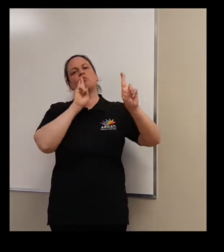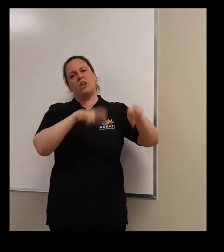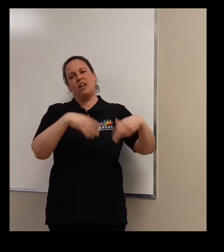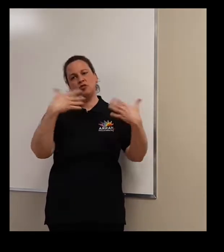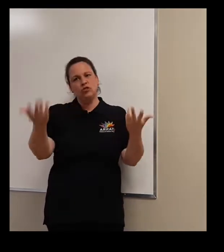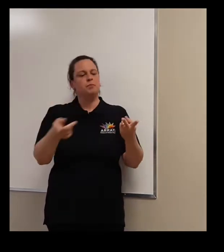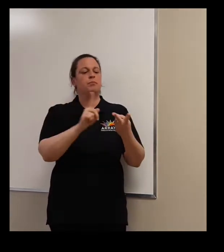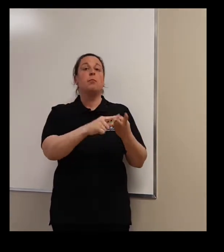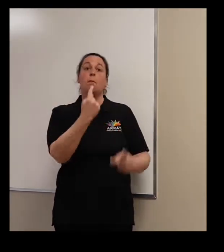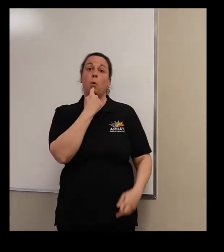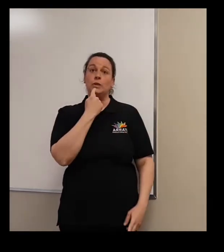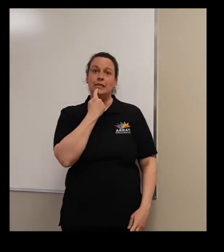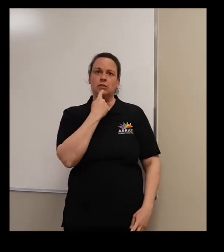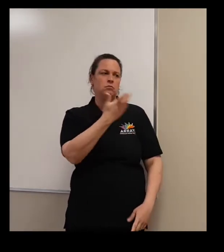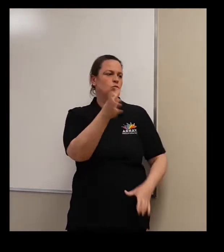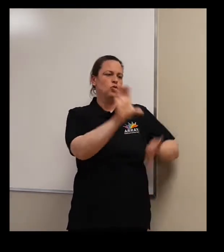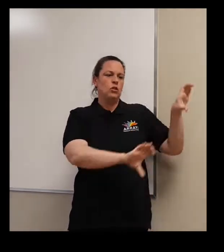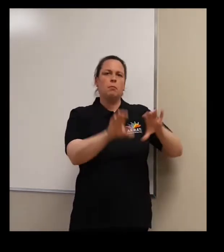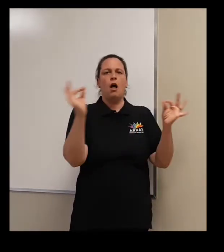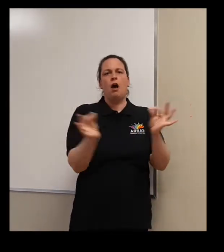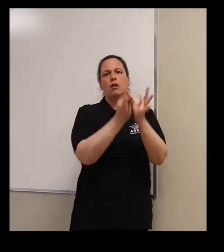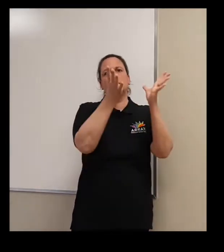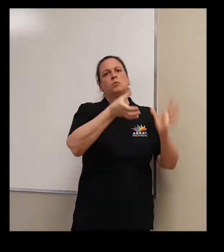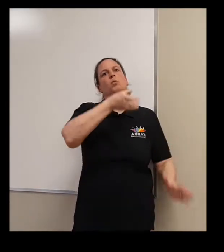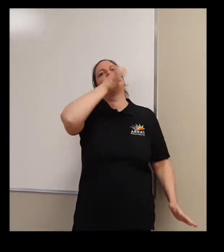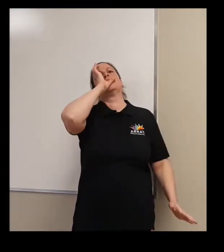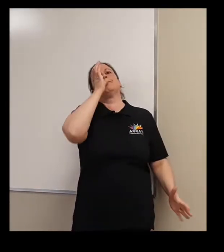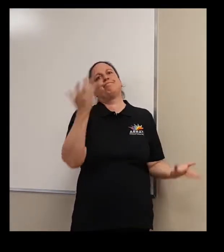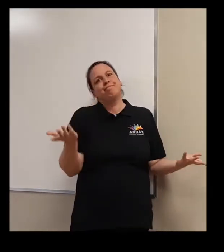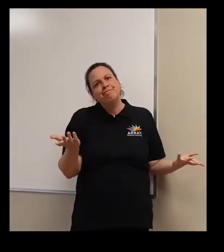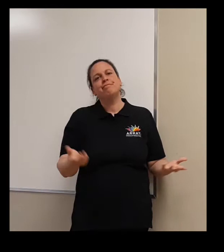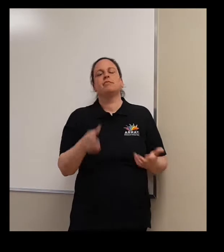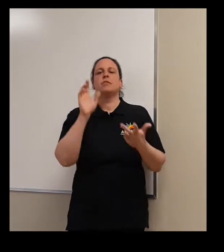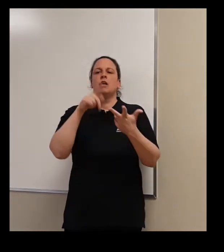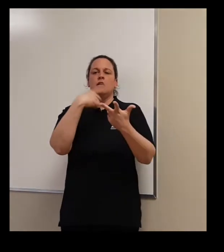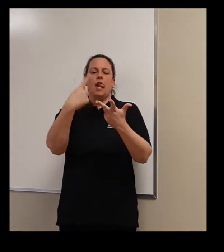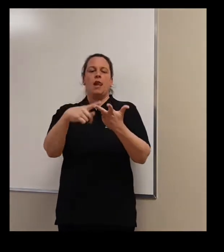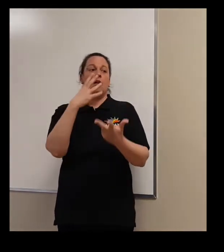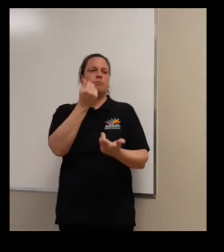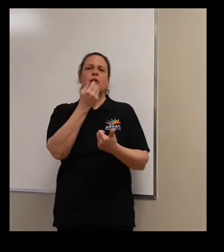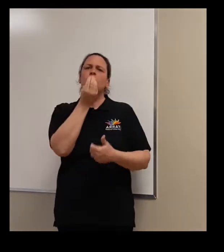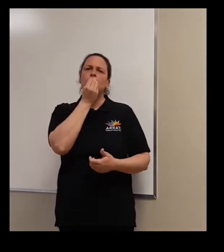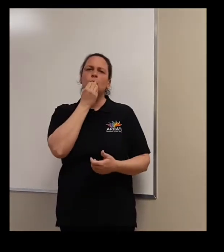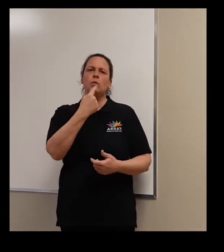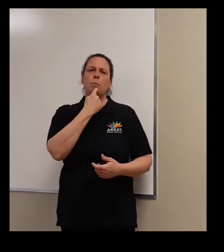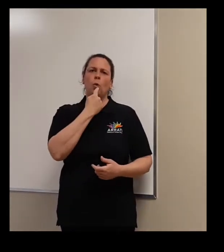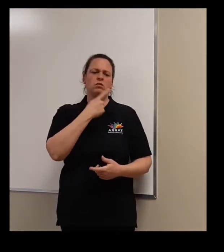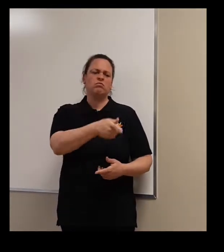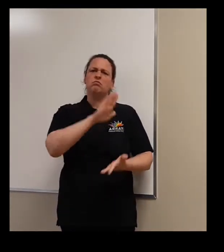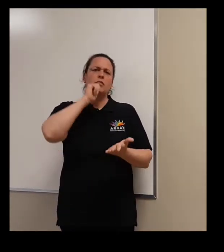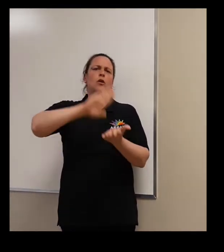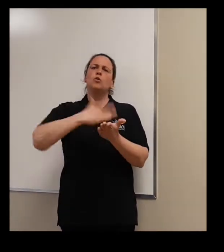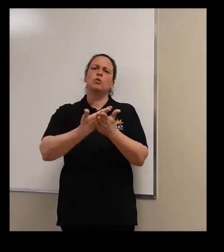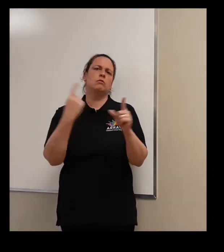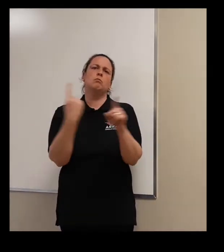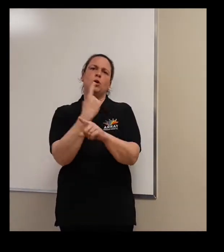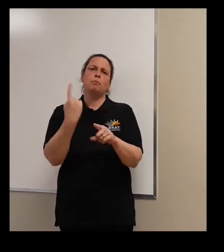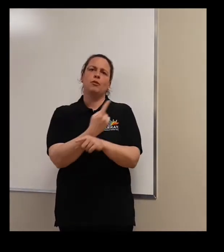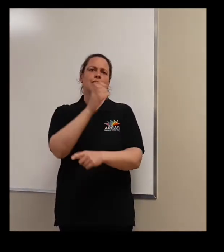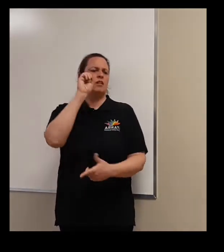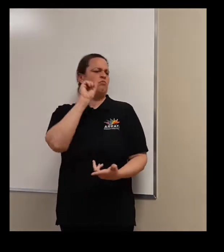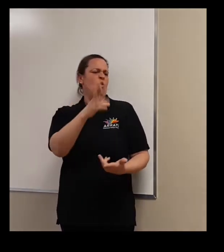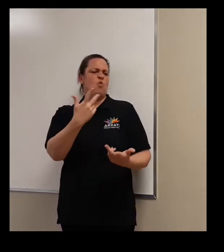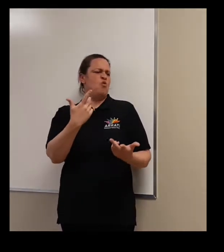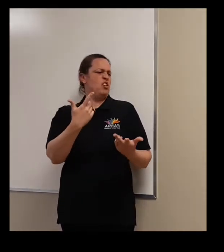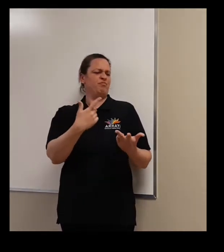might close. If you were to accidentally drink poison or chemicals, you could get sick. You could also have a reaction